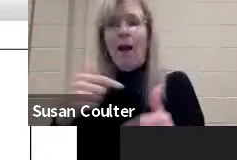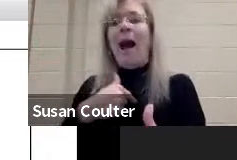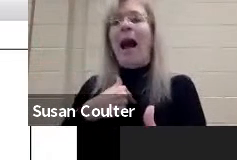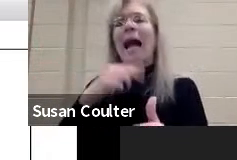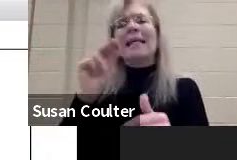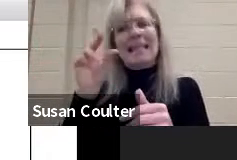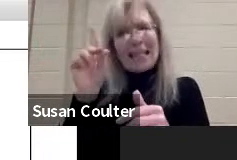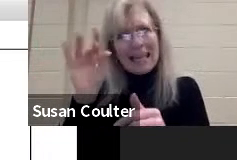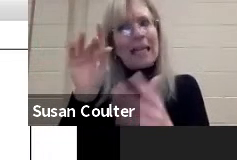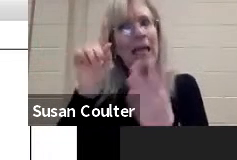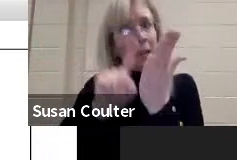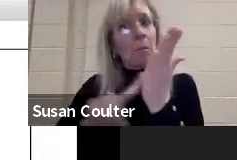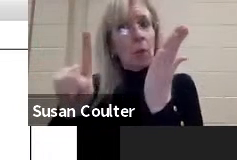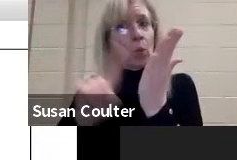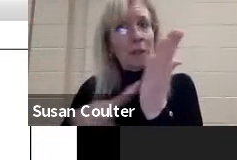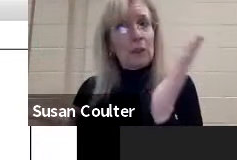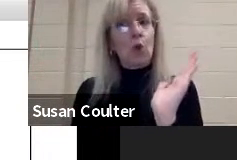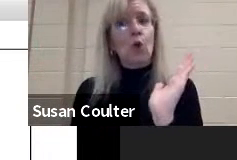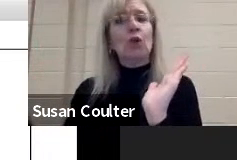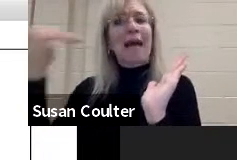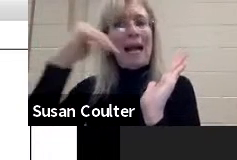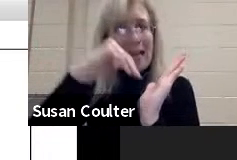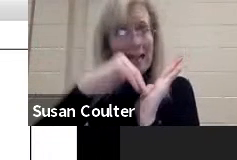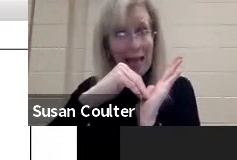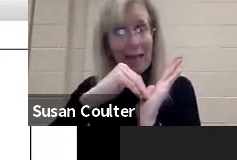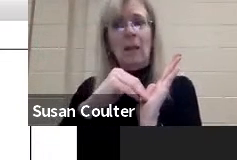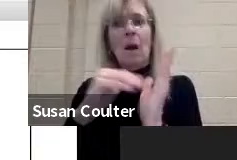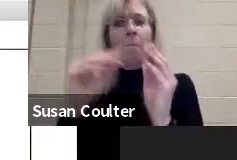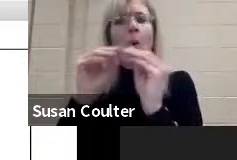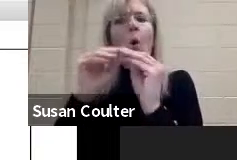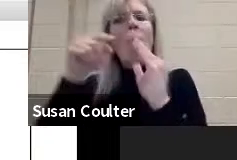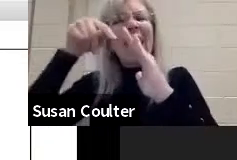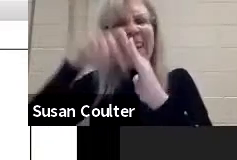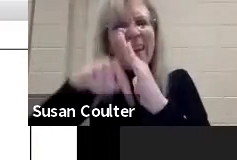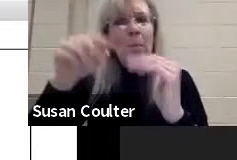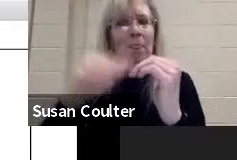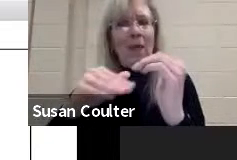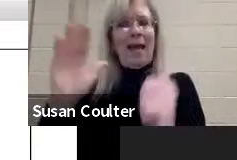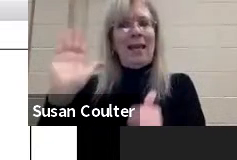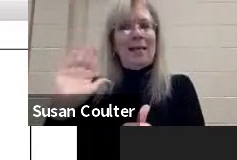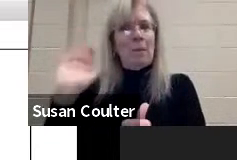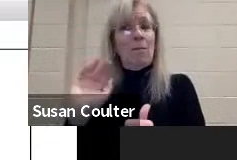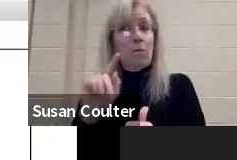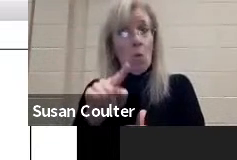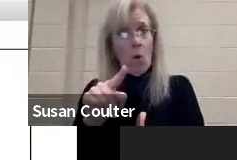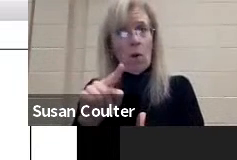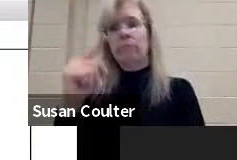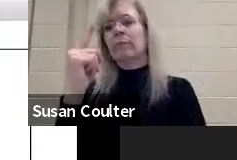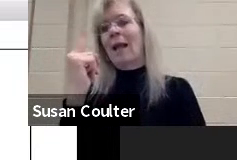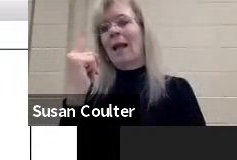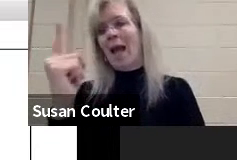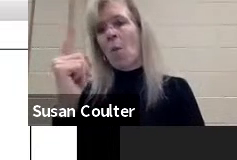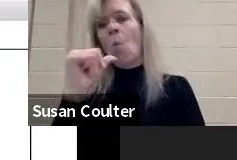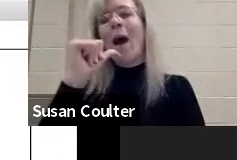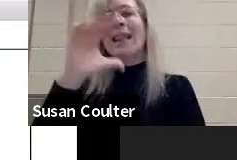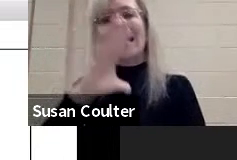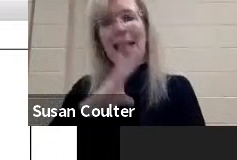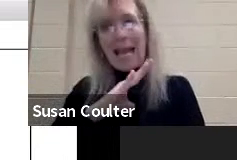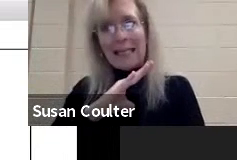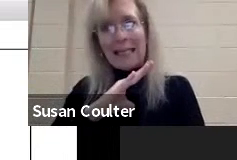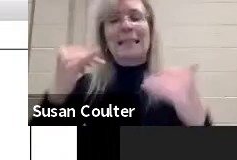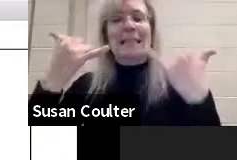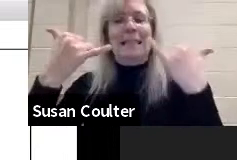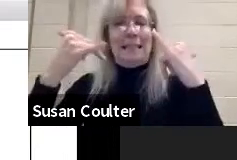However, I did a little bit of research again, more in depth than I did before. And